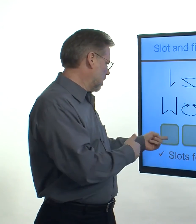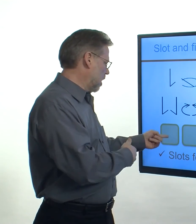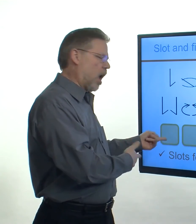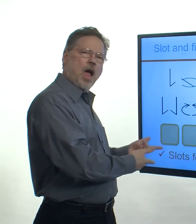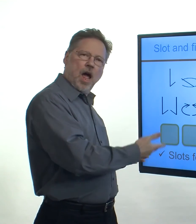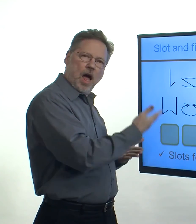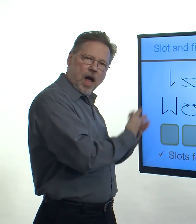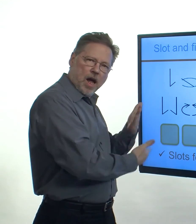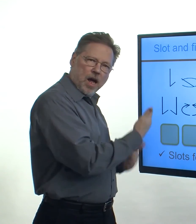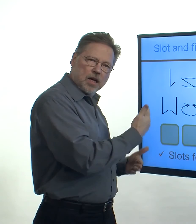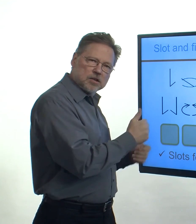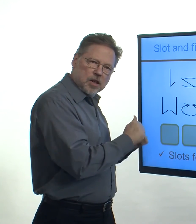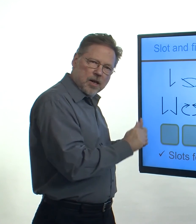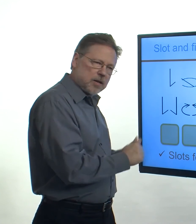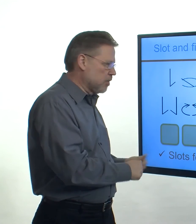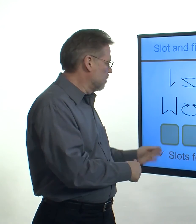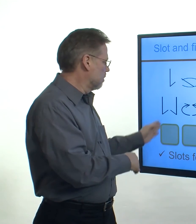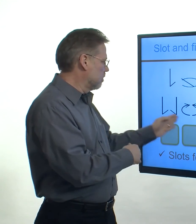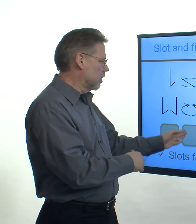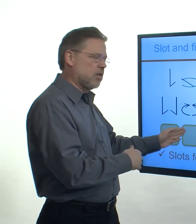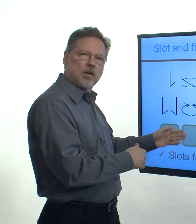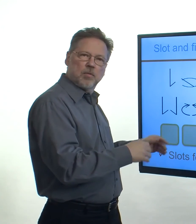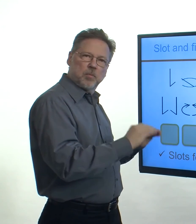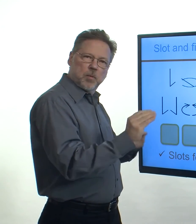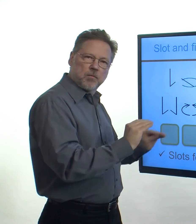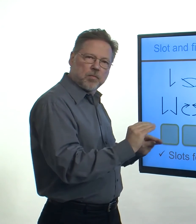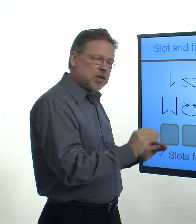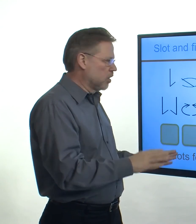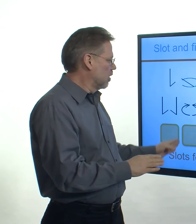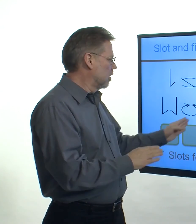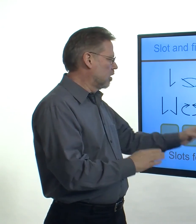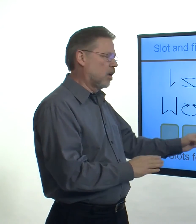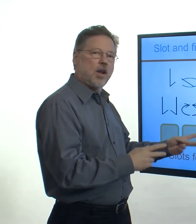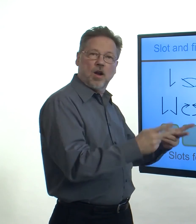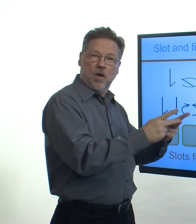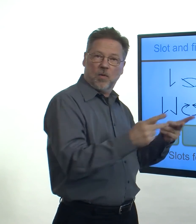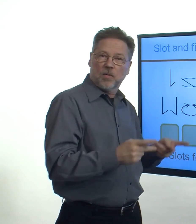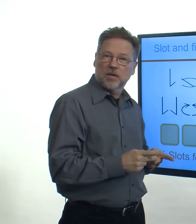the slots are for hand shape, movement, and location.